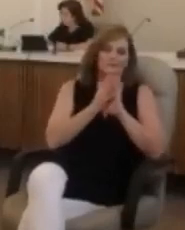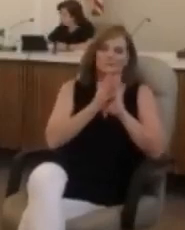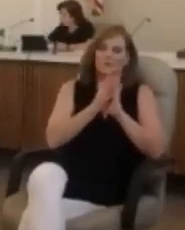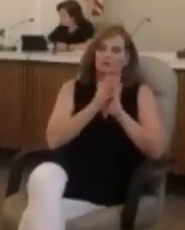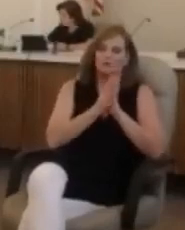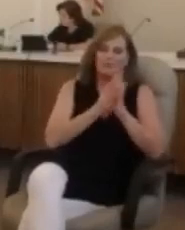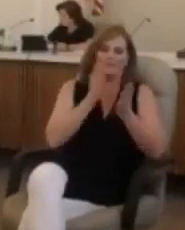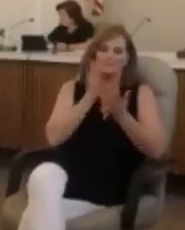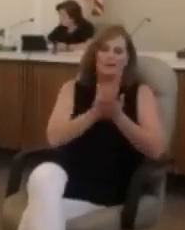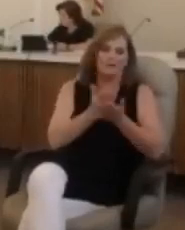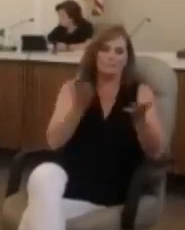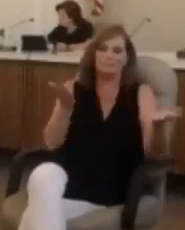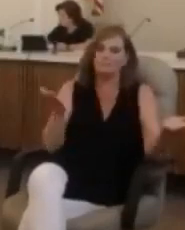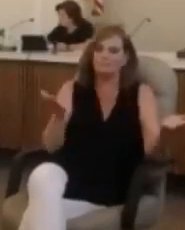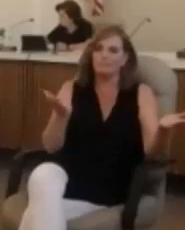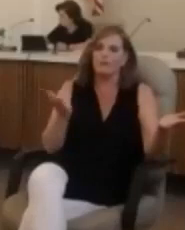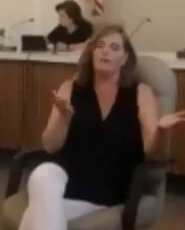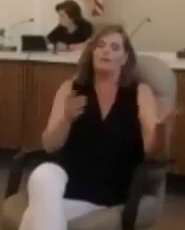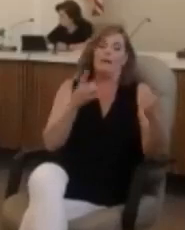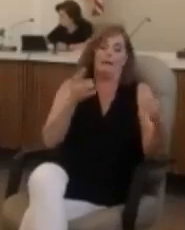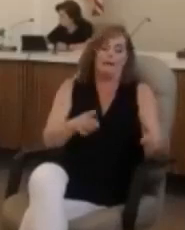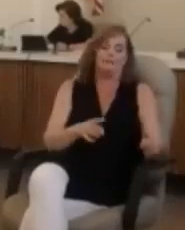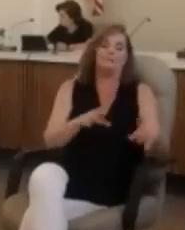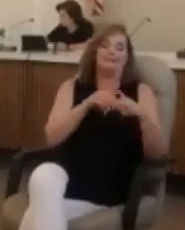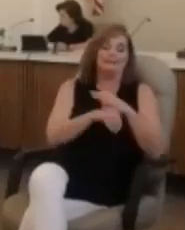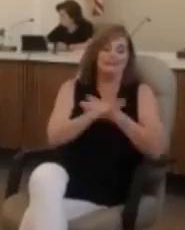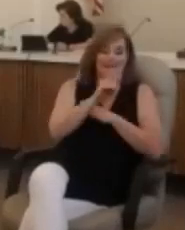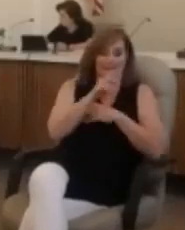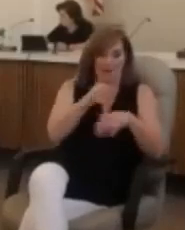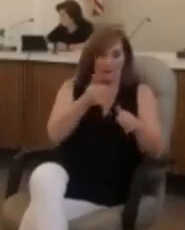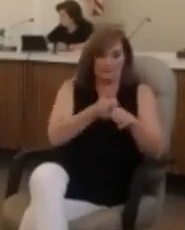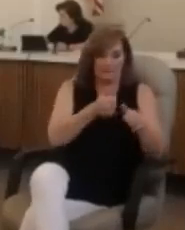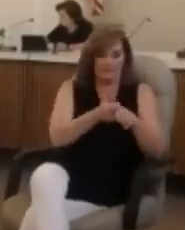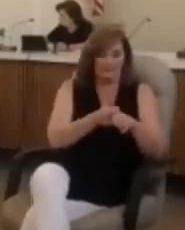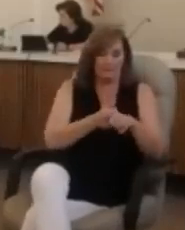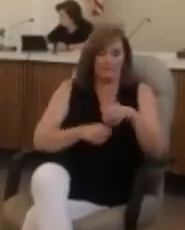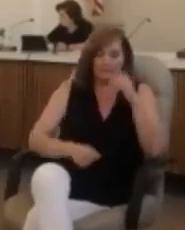and inside the car was a